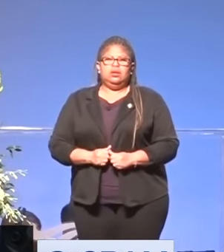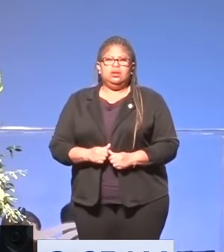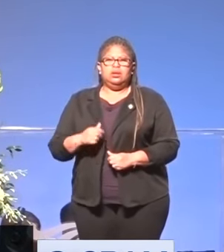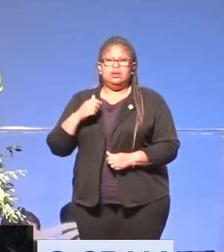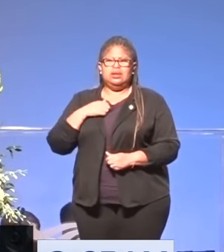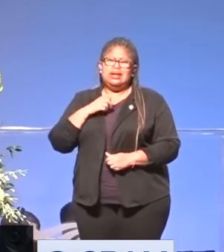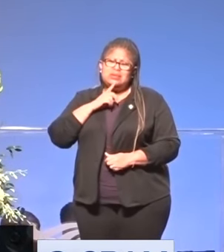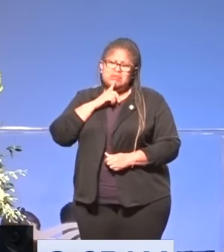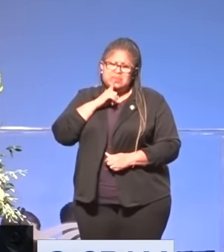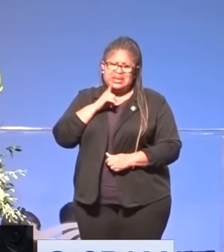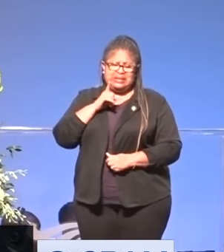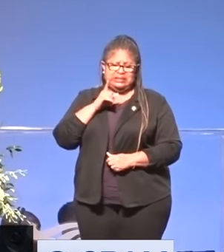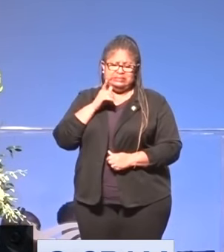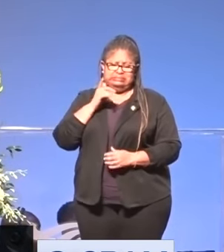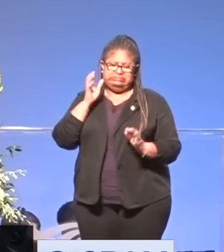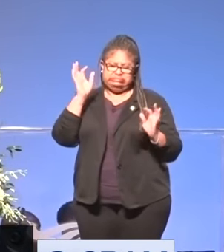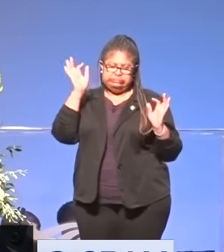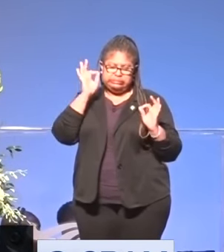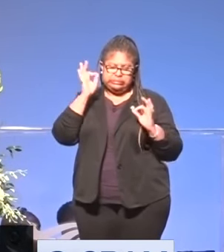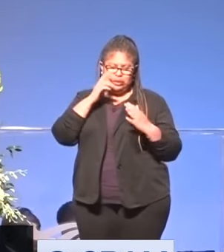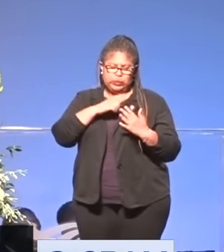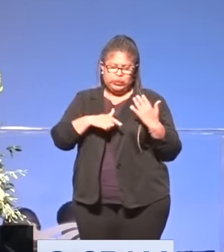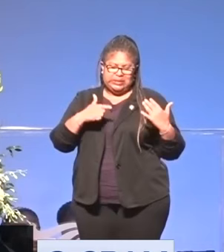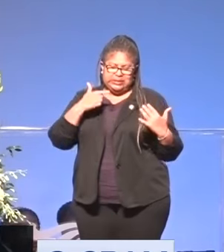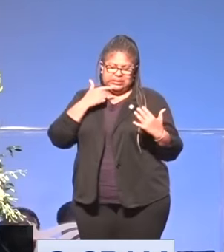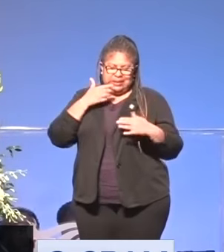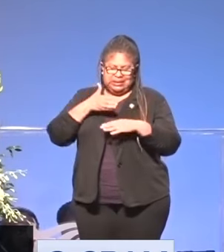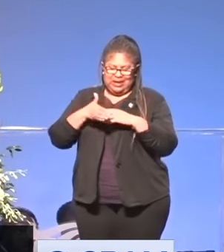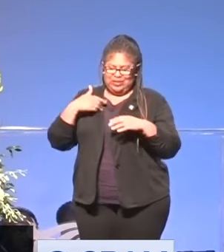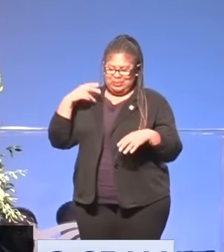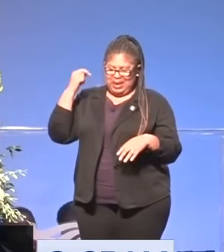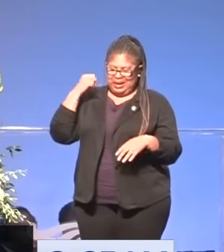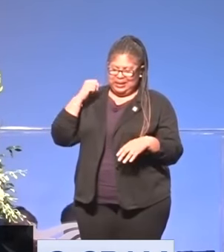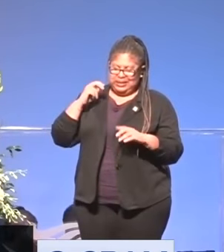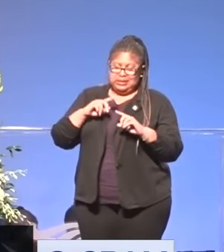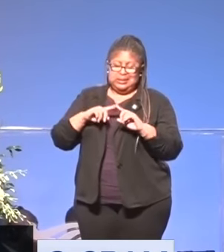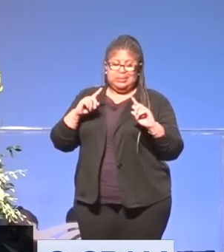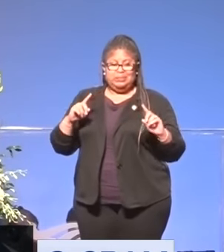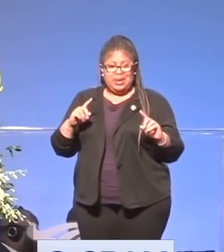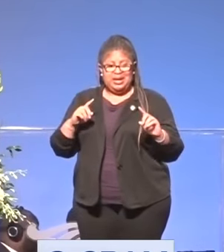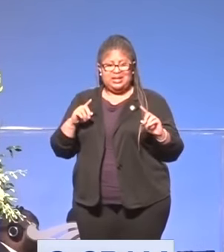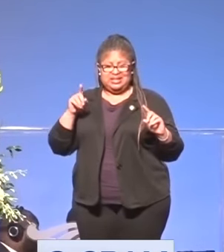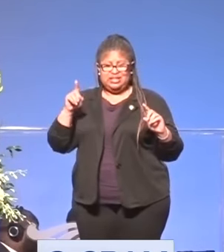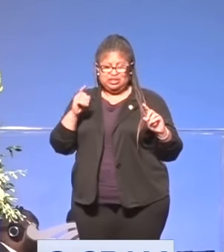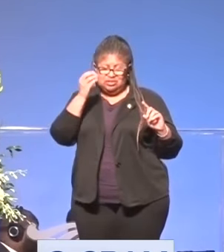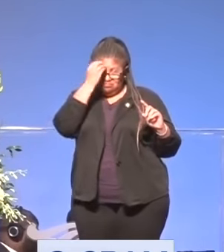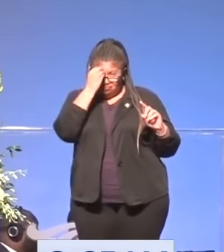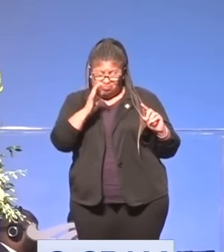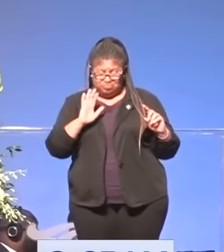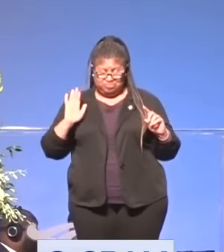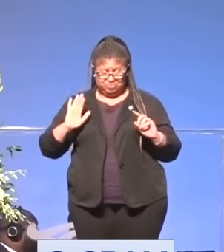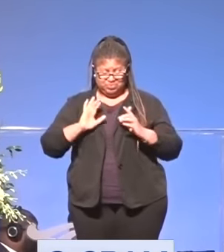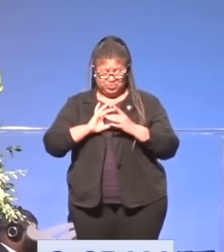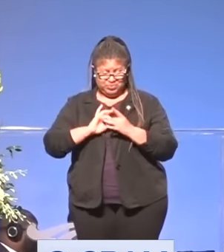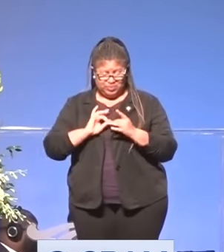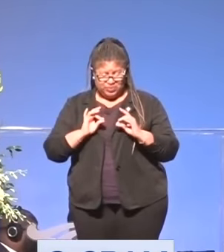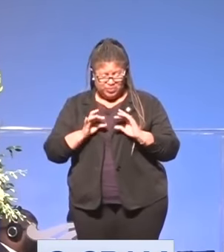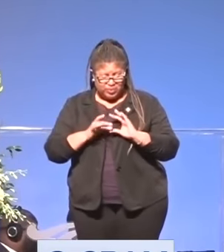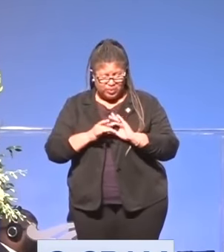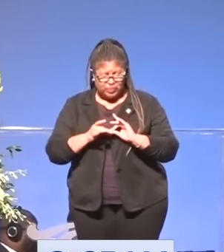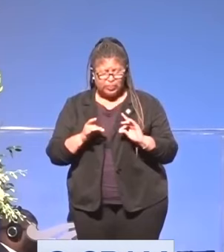I really don't know what to say after my niece, but she told the whole story.